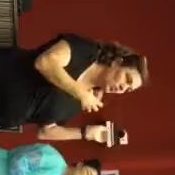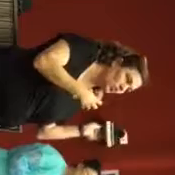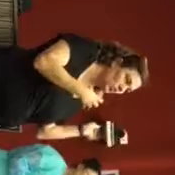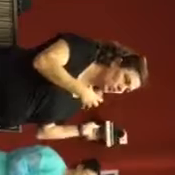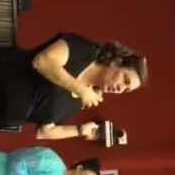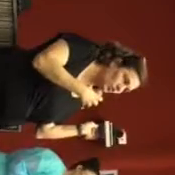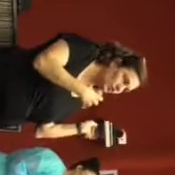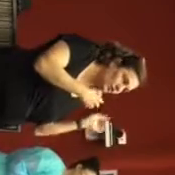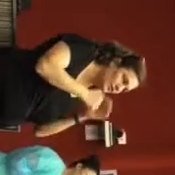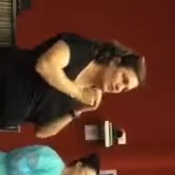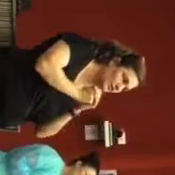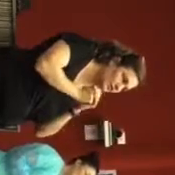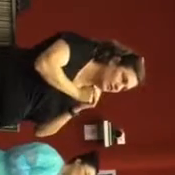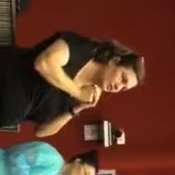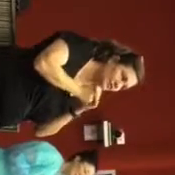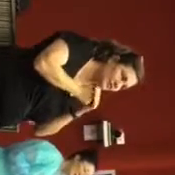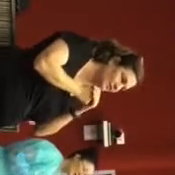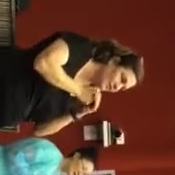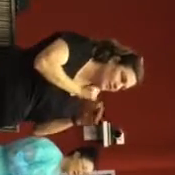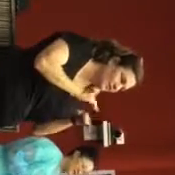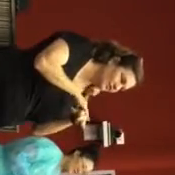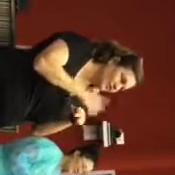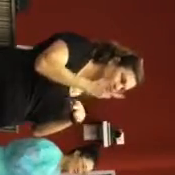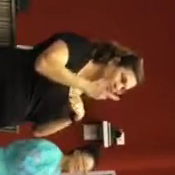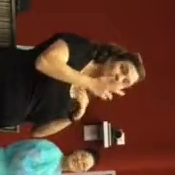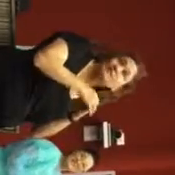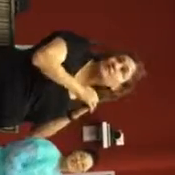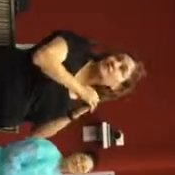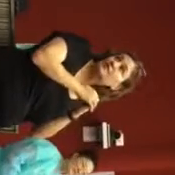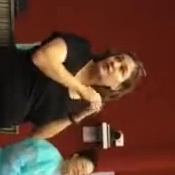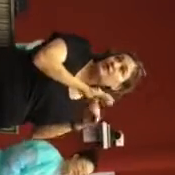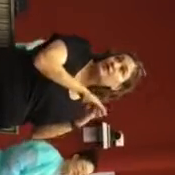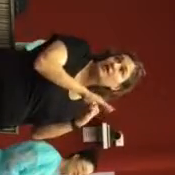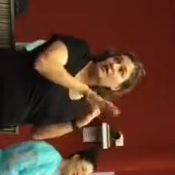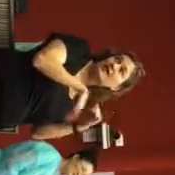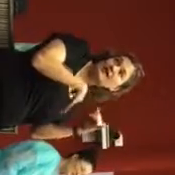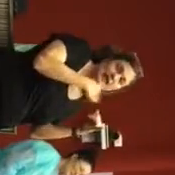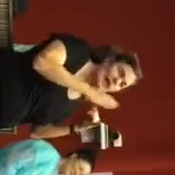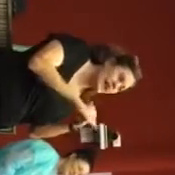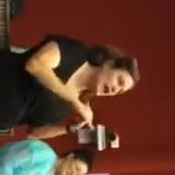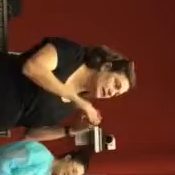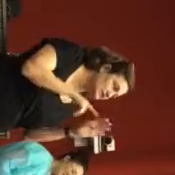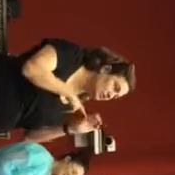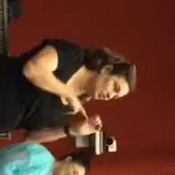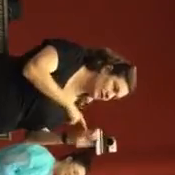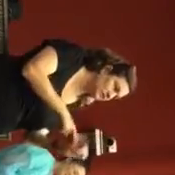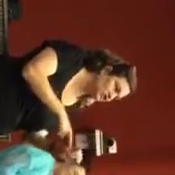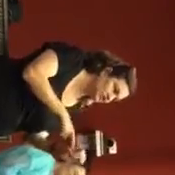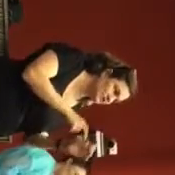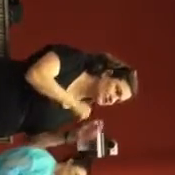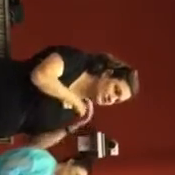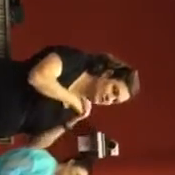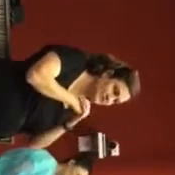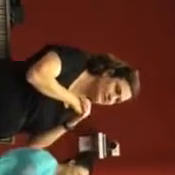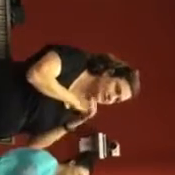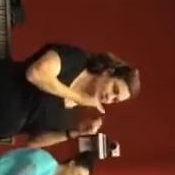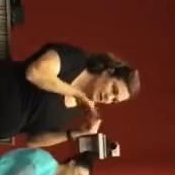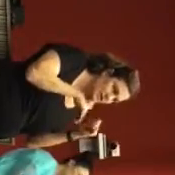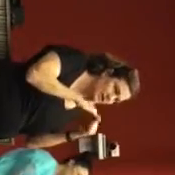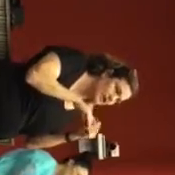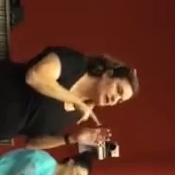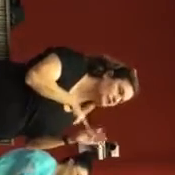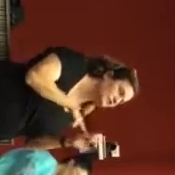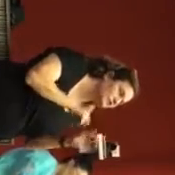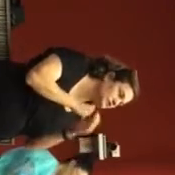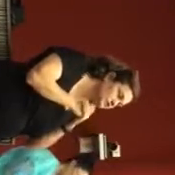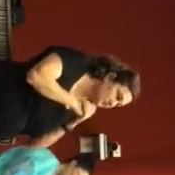floss, no time? Okay. No, Last it's question probably. Yeah. I'm just conscious of Jane's next. Yeah. Okay, just to give a